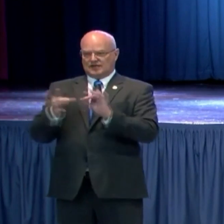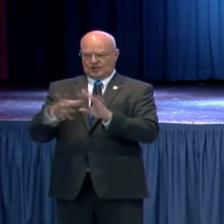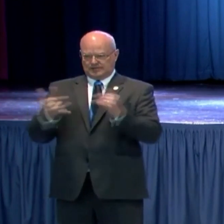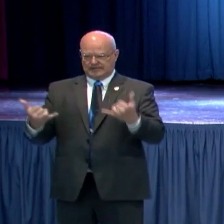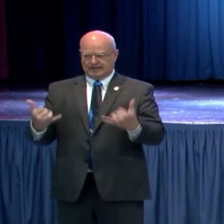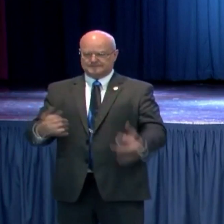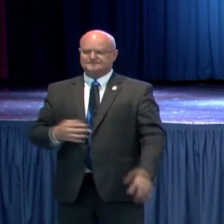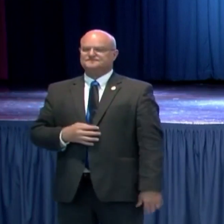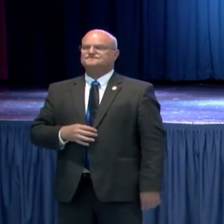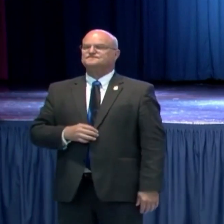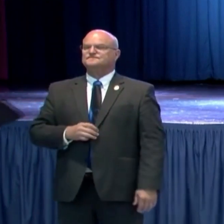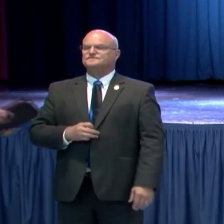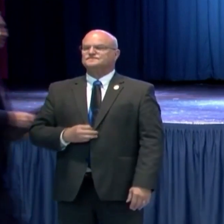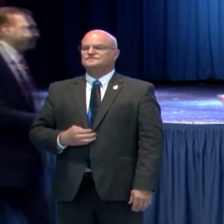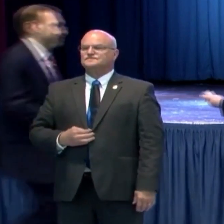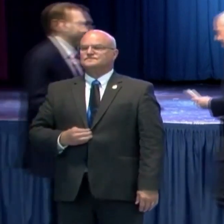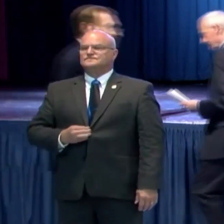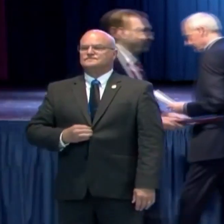comments.